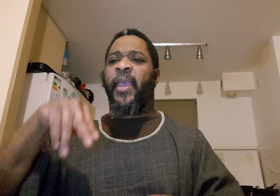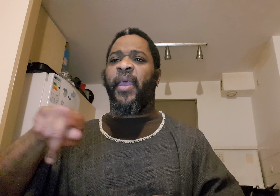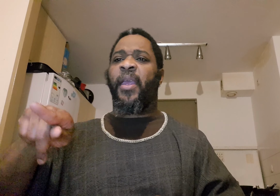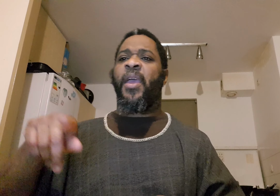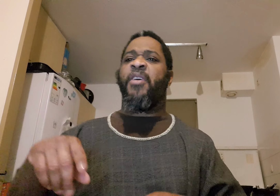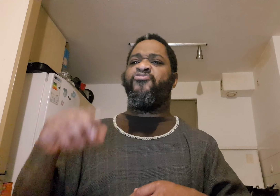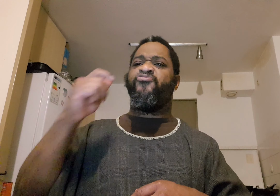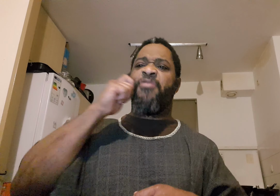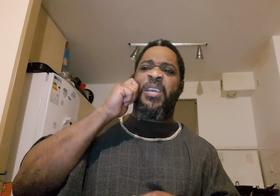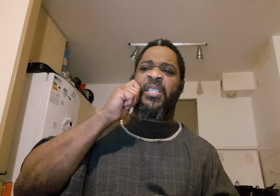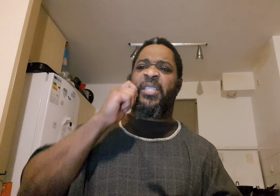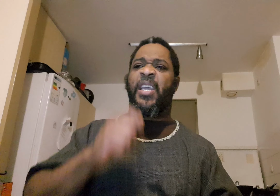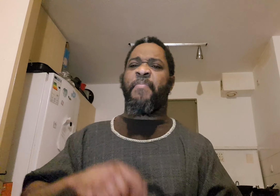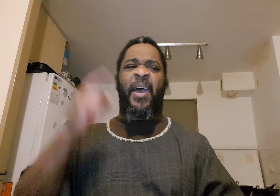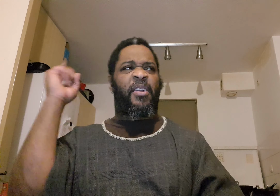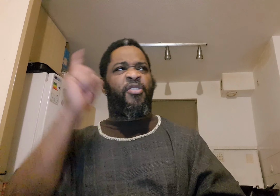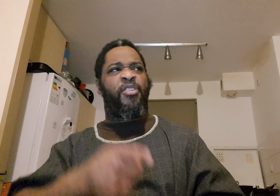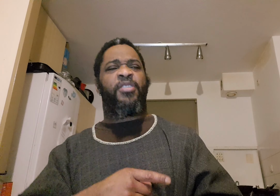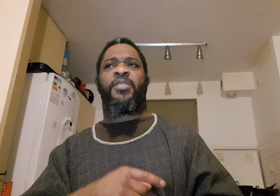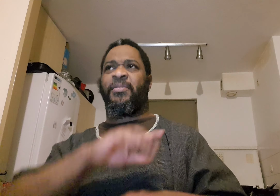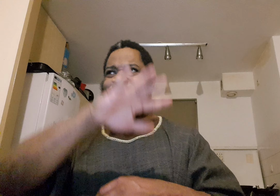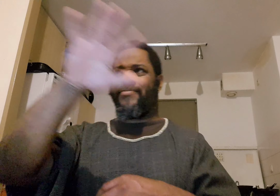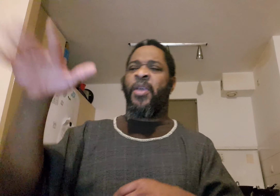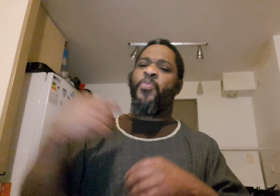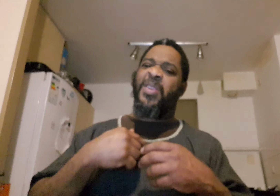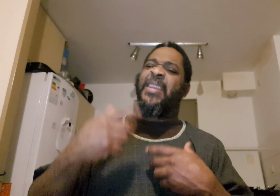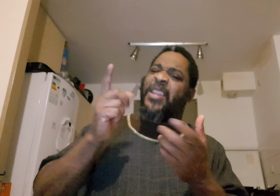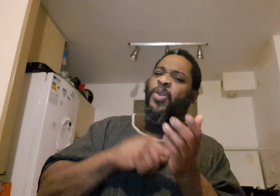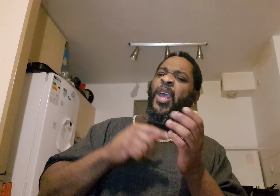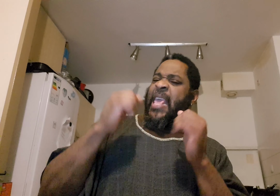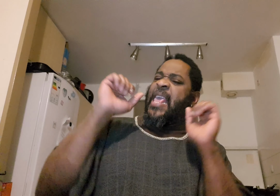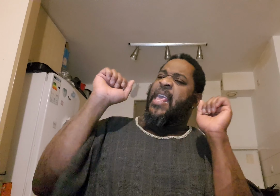mocking, racing, and curse. We need to heal.